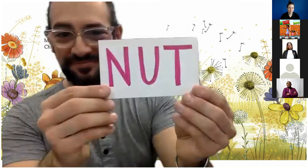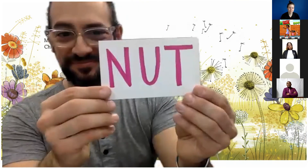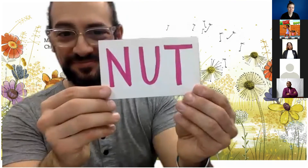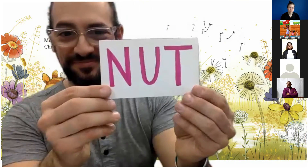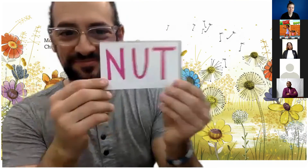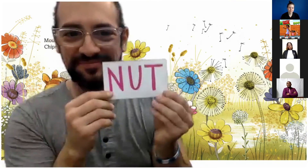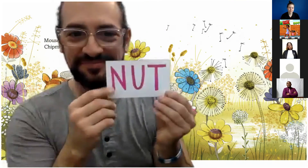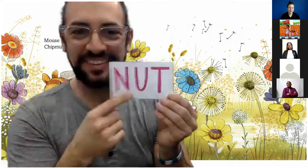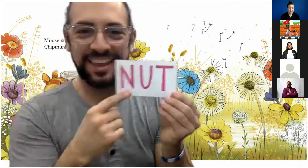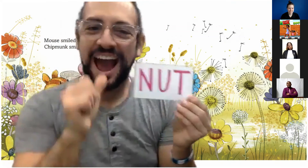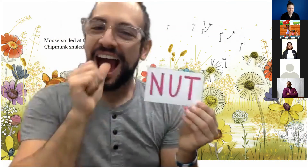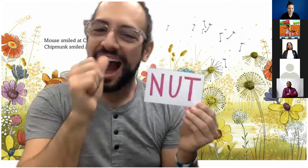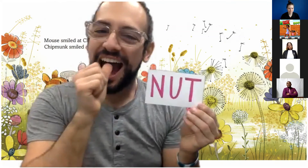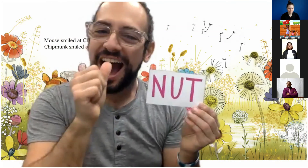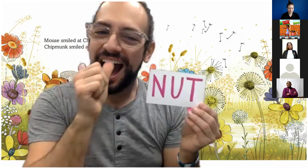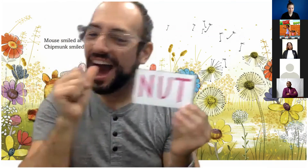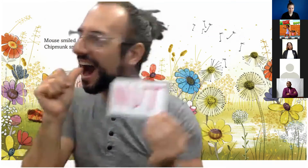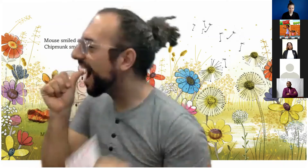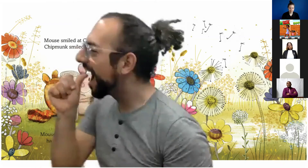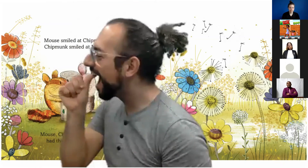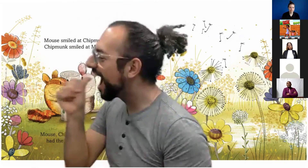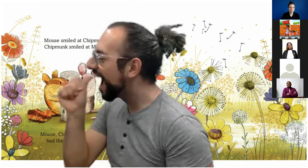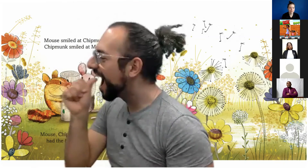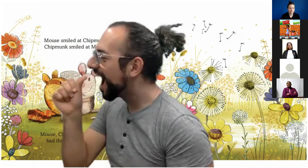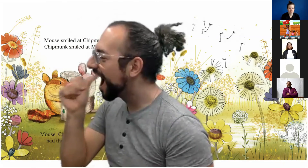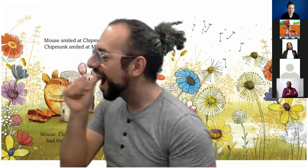again. Nut.